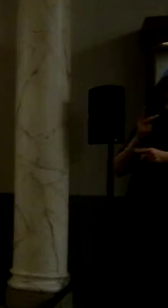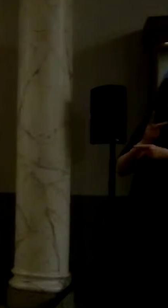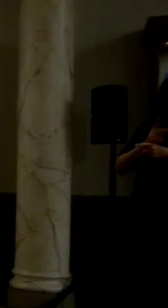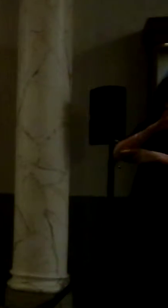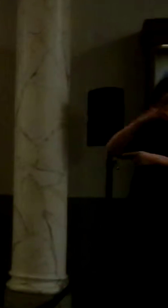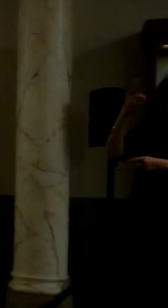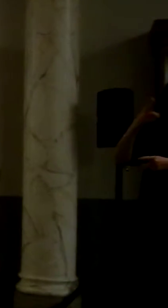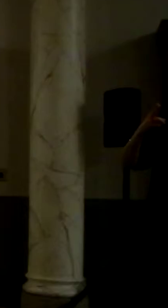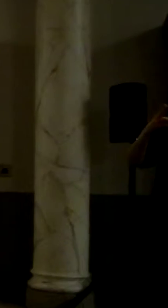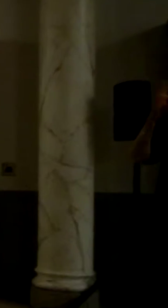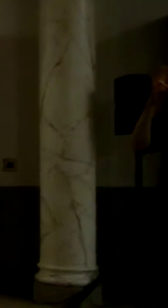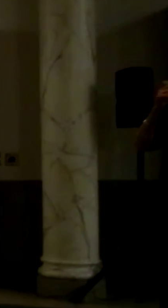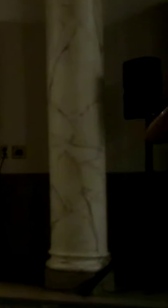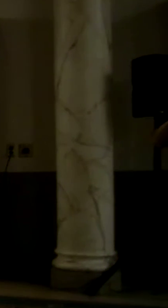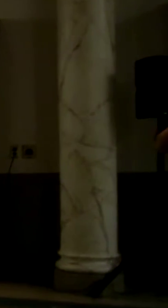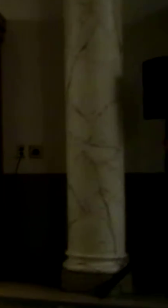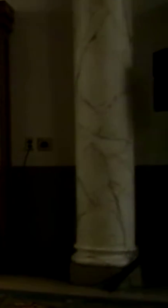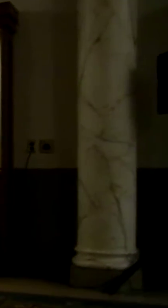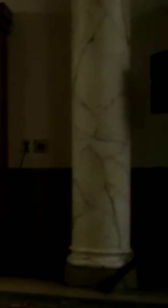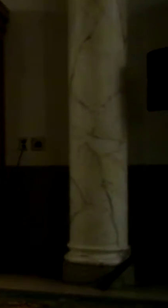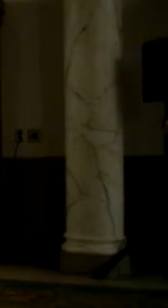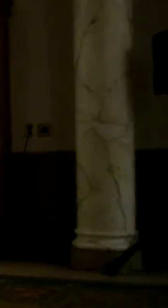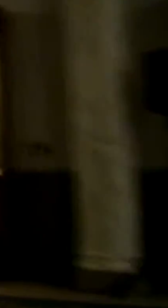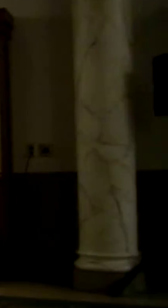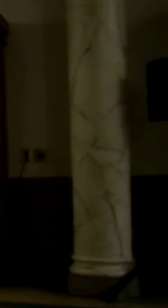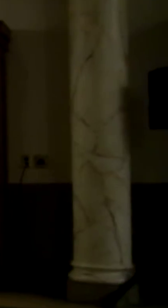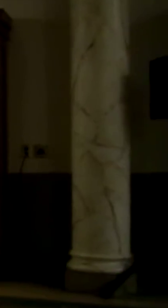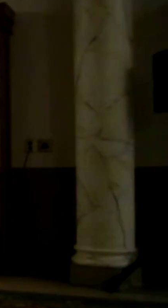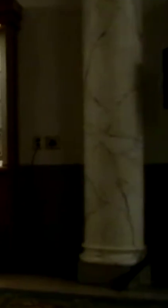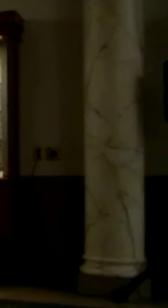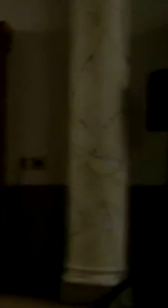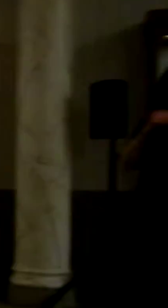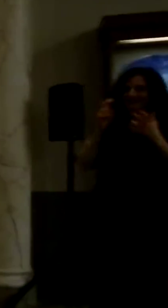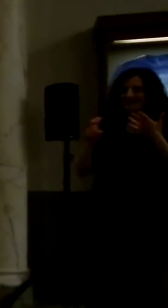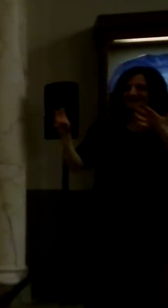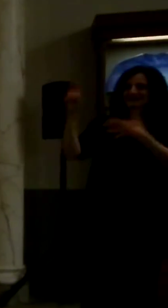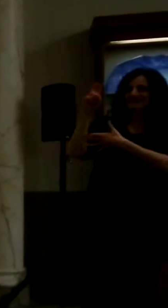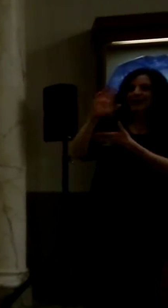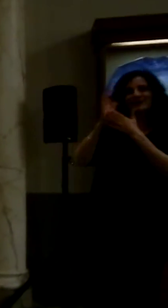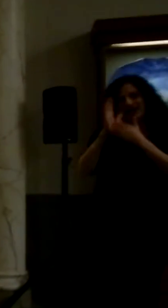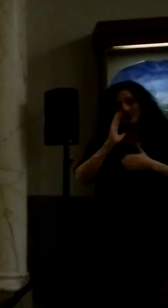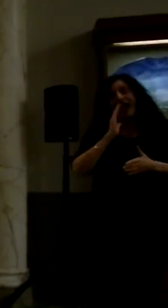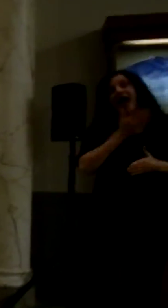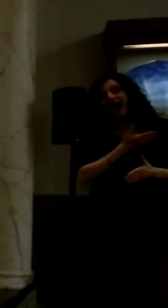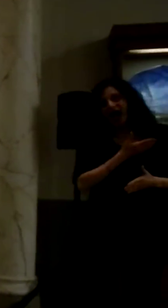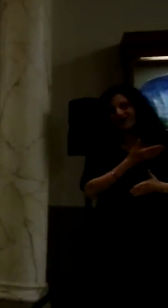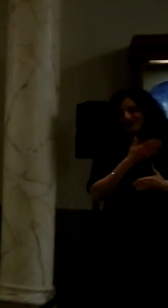I'm not kidding you. And then he stepped even higher and became ours.